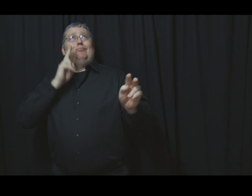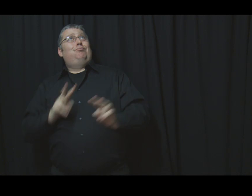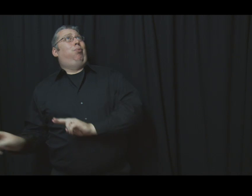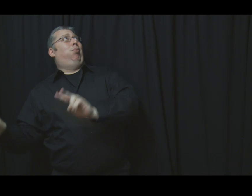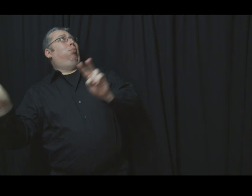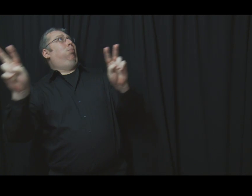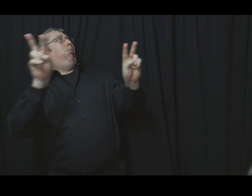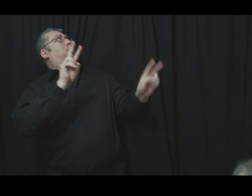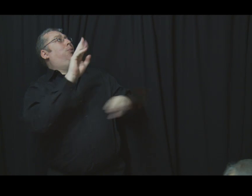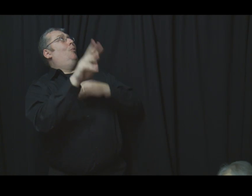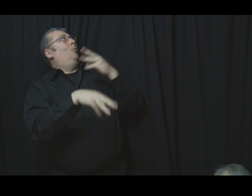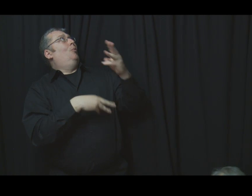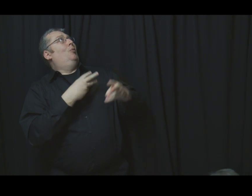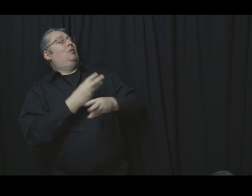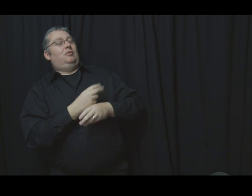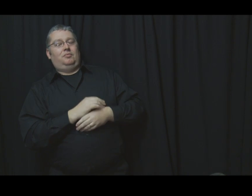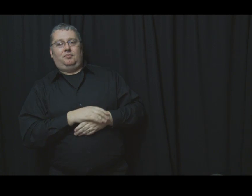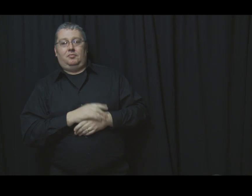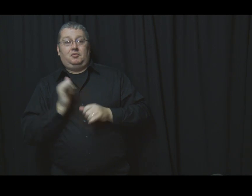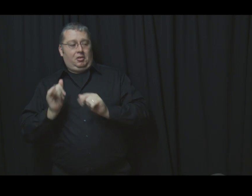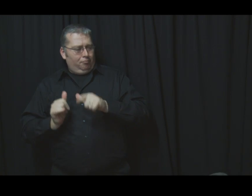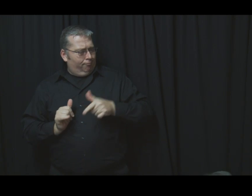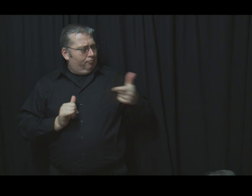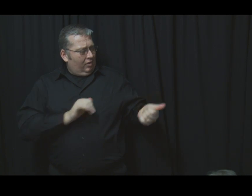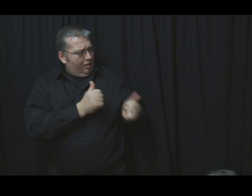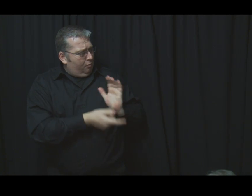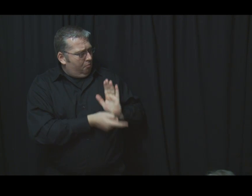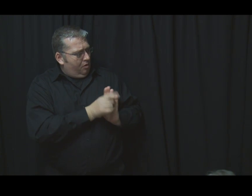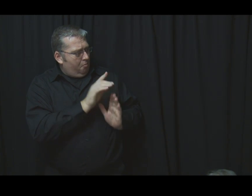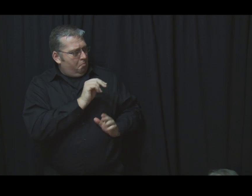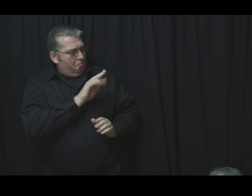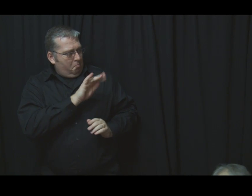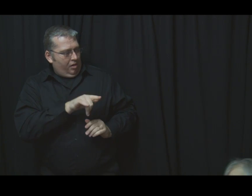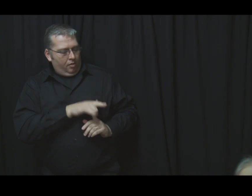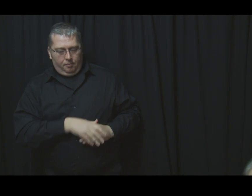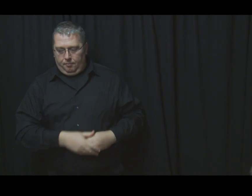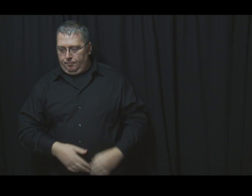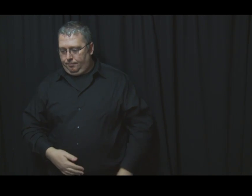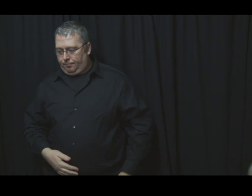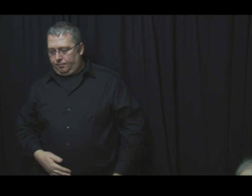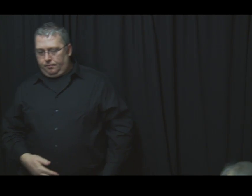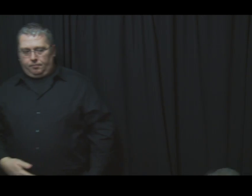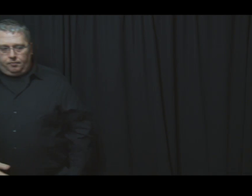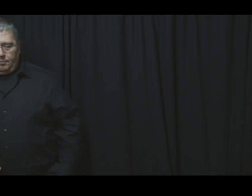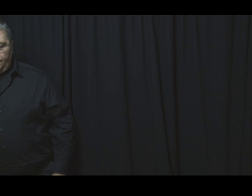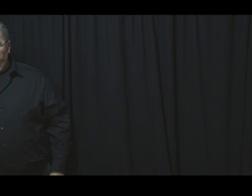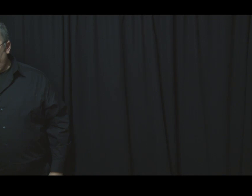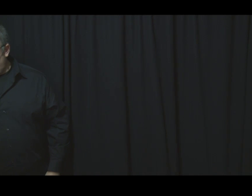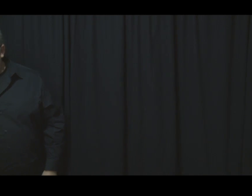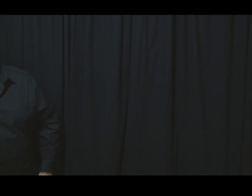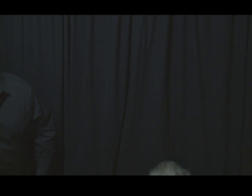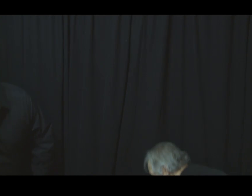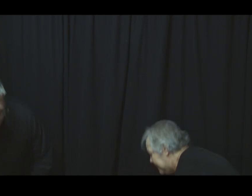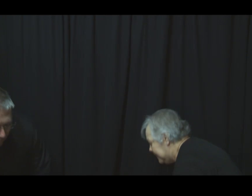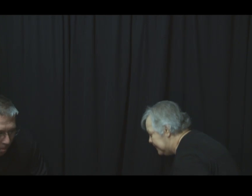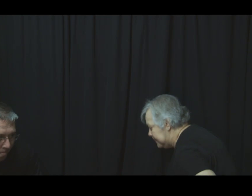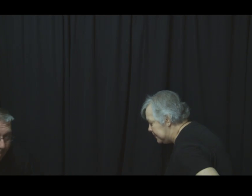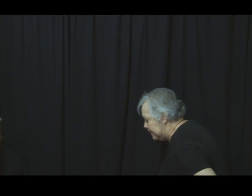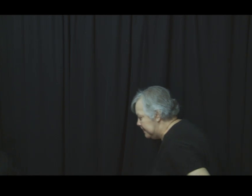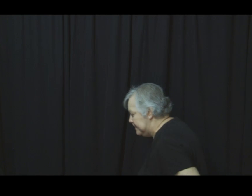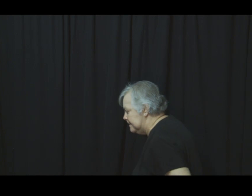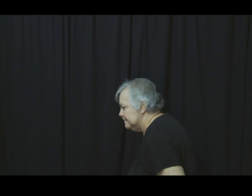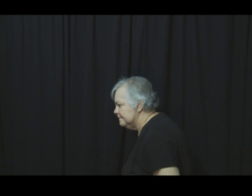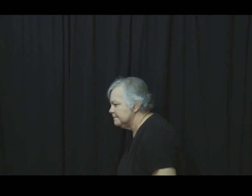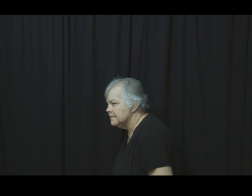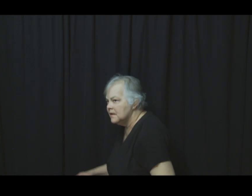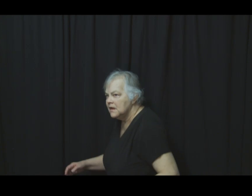is. Mr. Nye, 1 minute. Any response? There's a question that troubles us all from the time we are